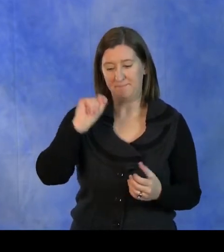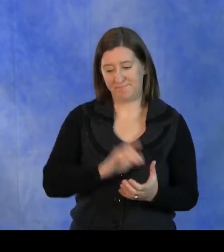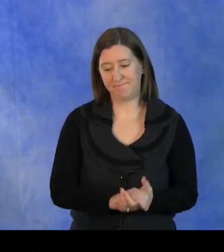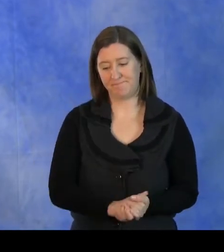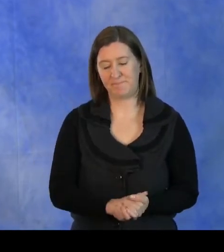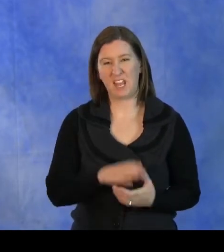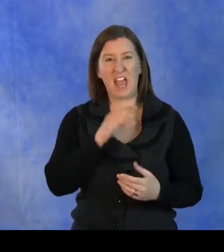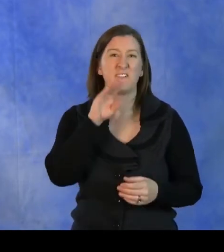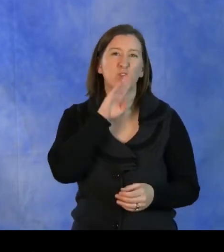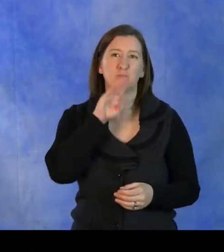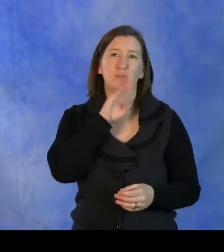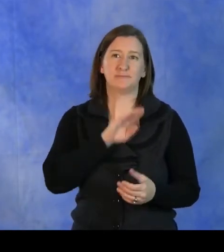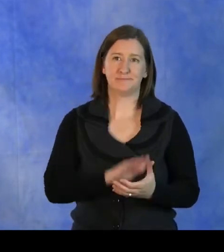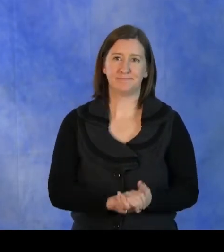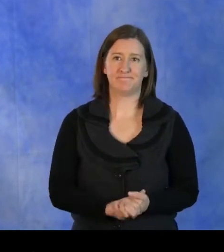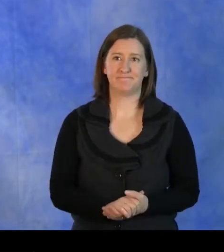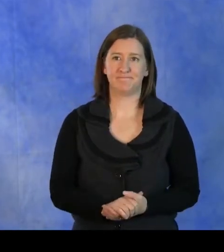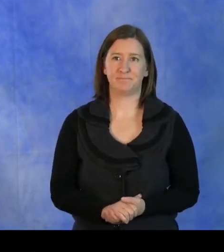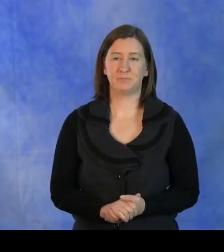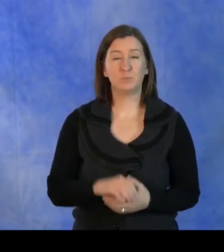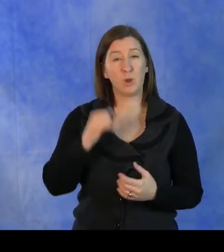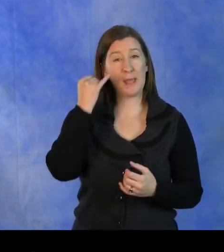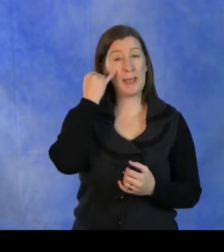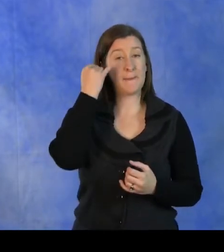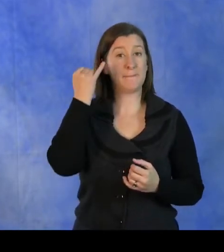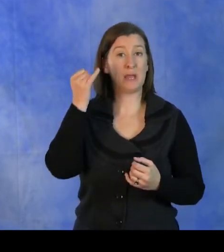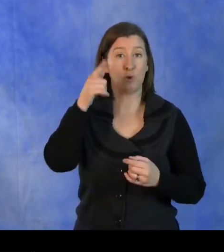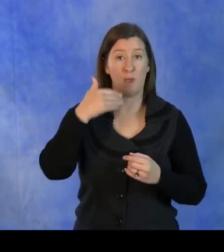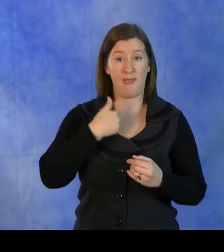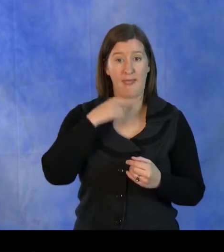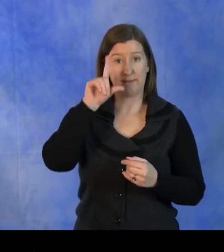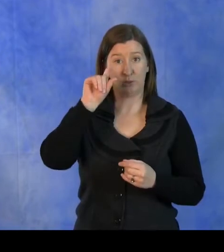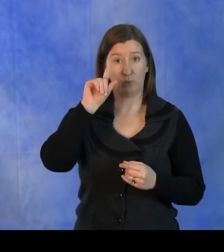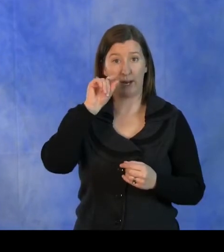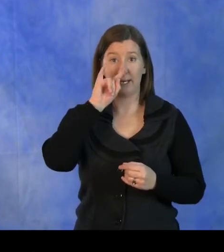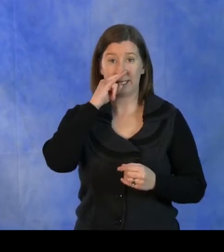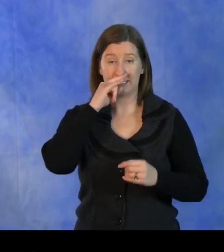make them feel burned out and frustrated.